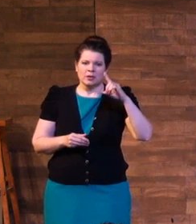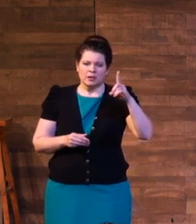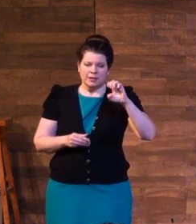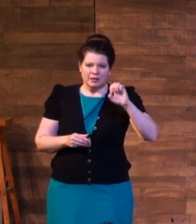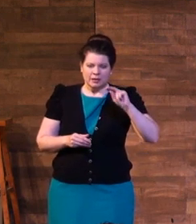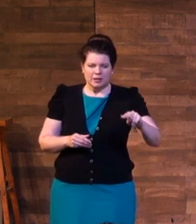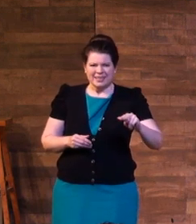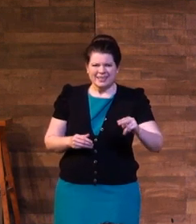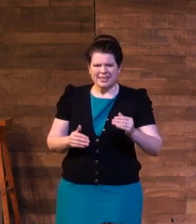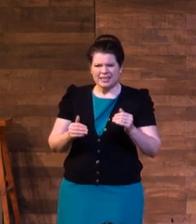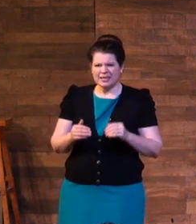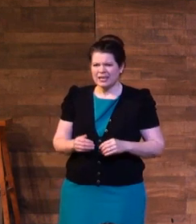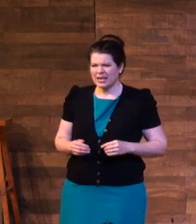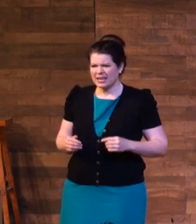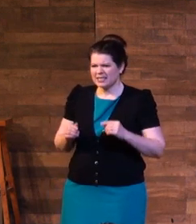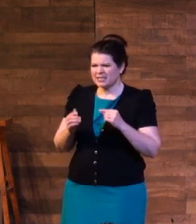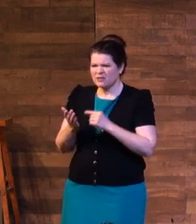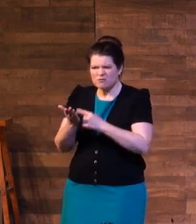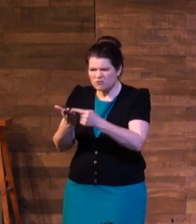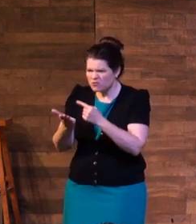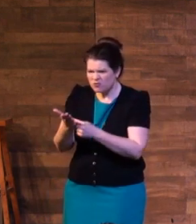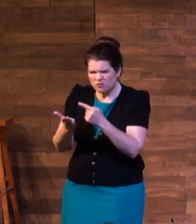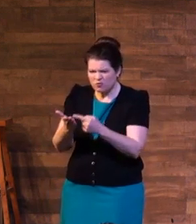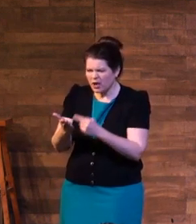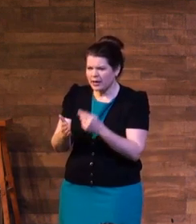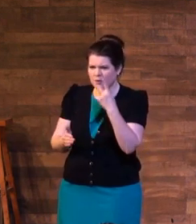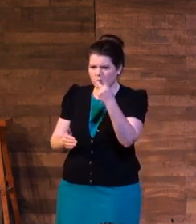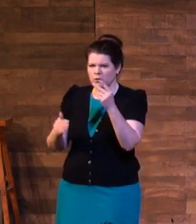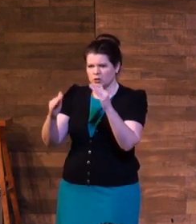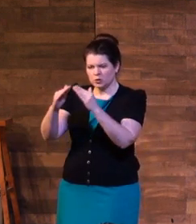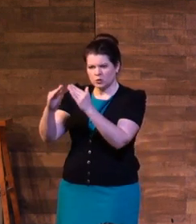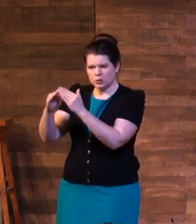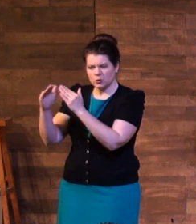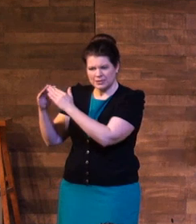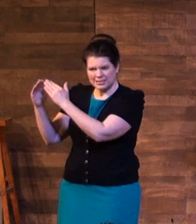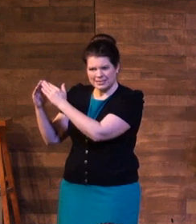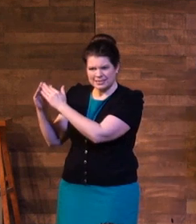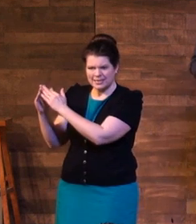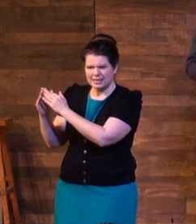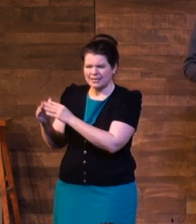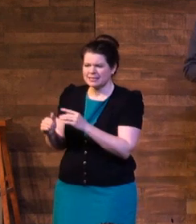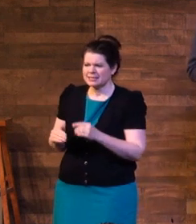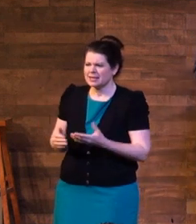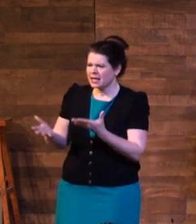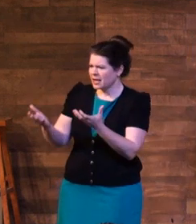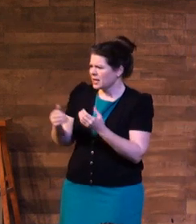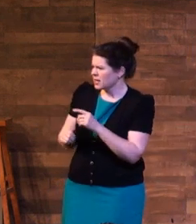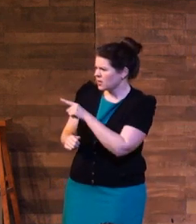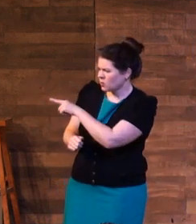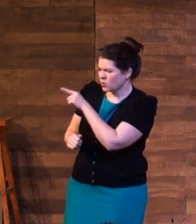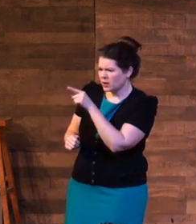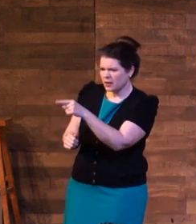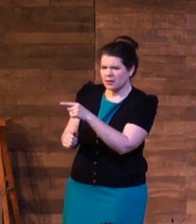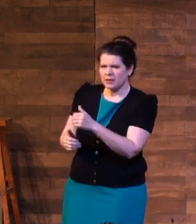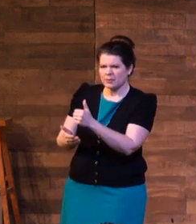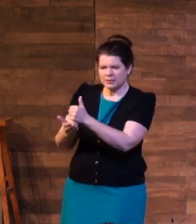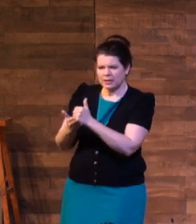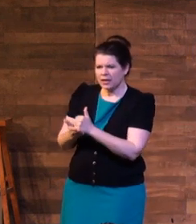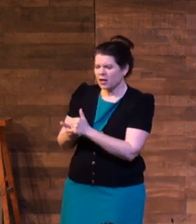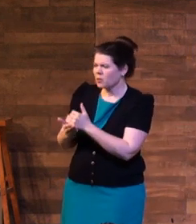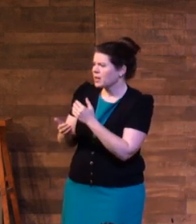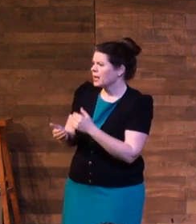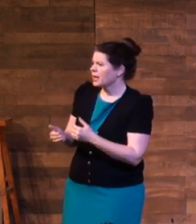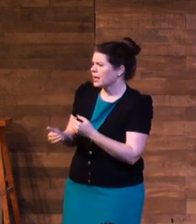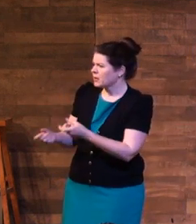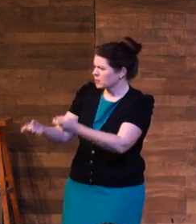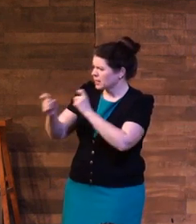army that had fled. You see, he asked the towns of Succoth and Peniel, "Hey, we're tired from all this battle. Can you give us some bread so we have some energy